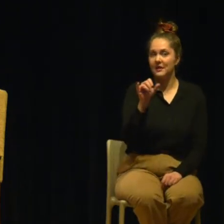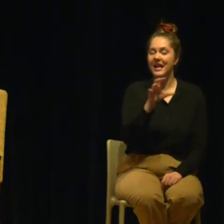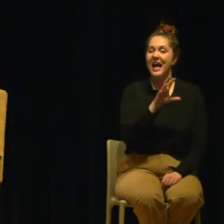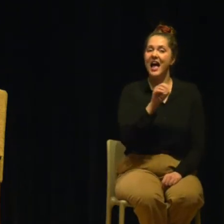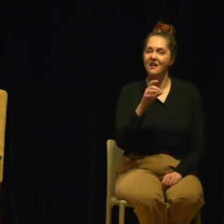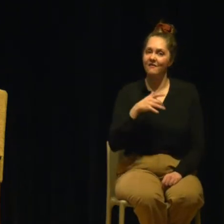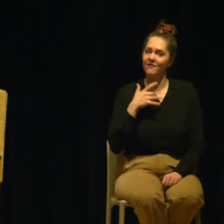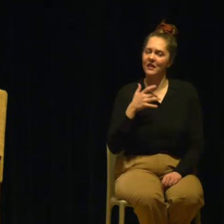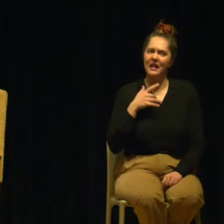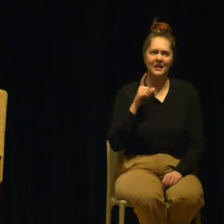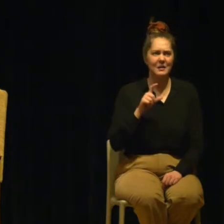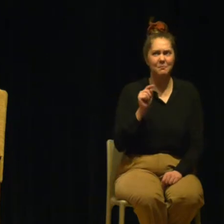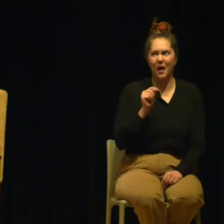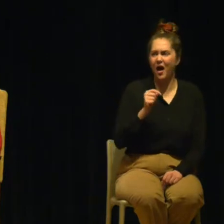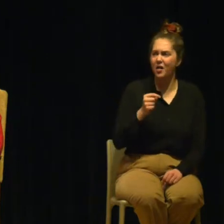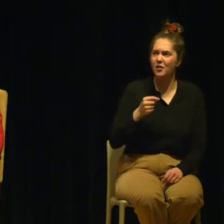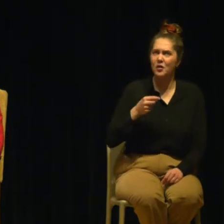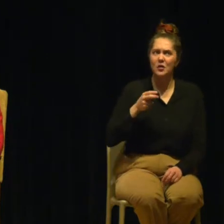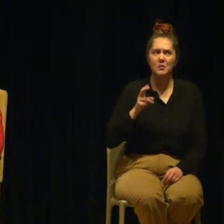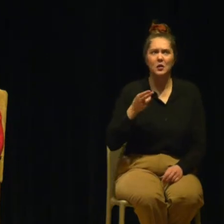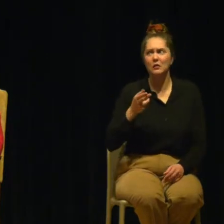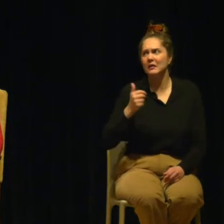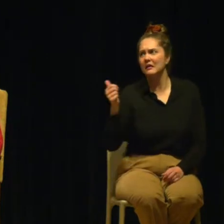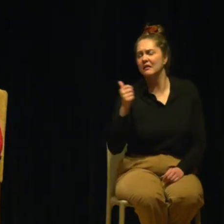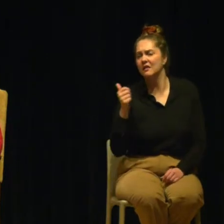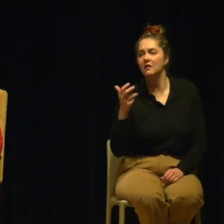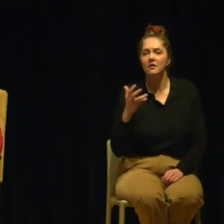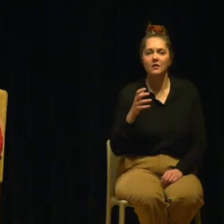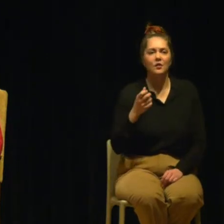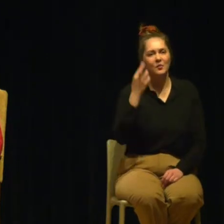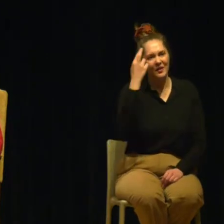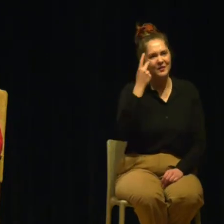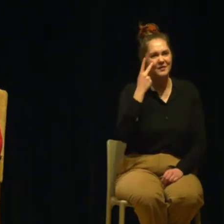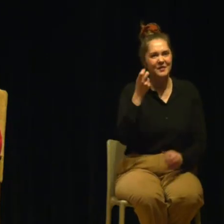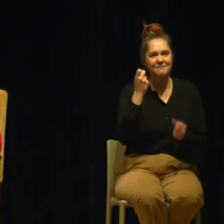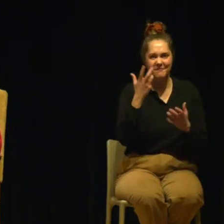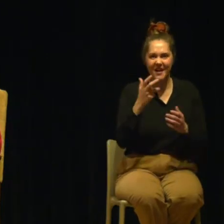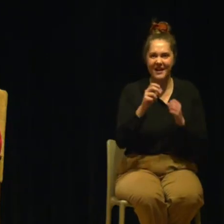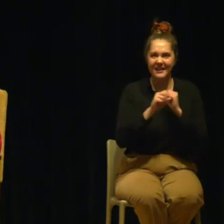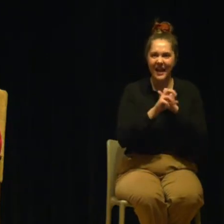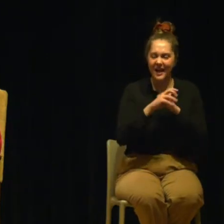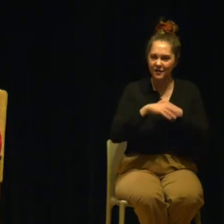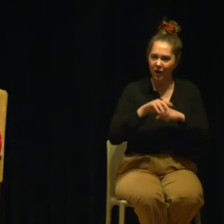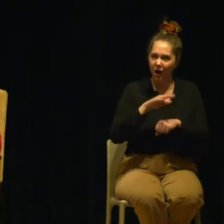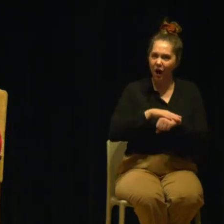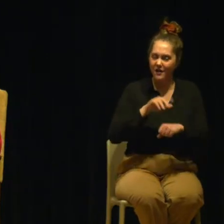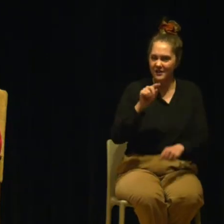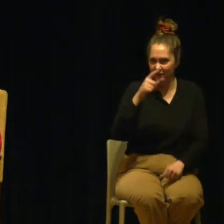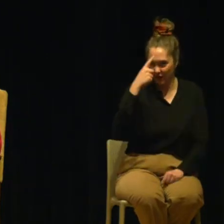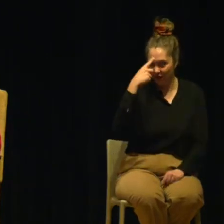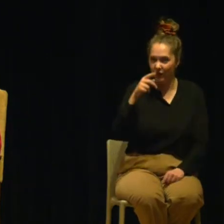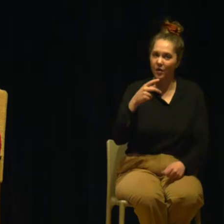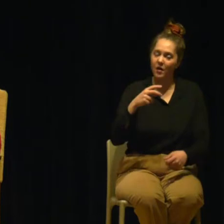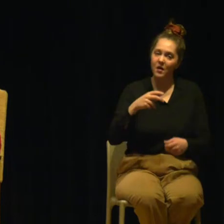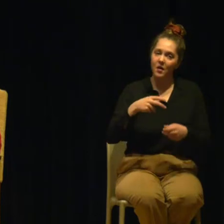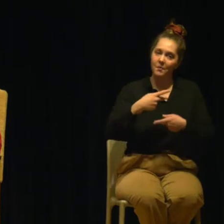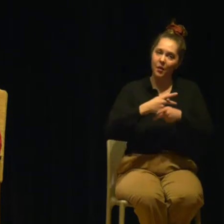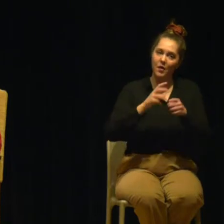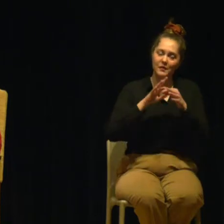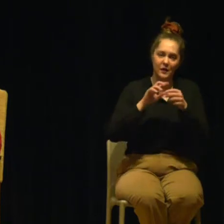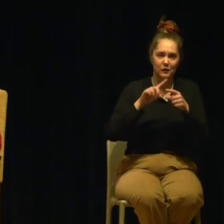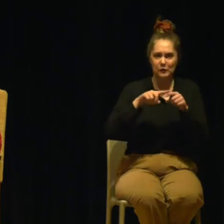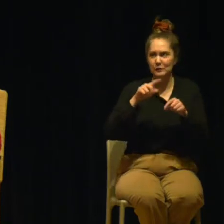urgency, frequency. There's a reason why you see so many ads on TV for incontinence products, because so